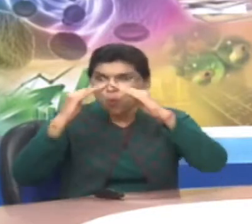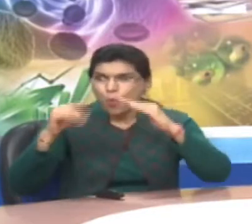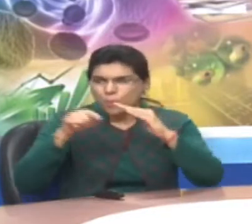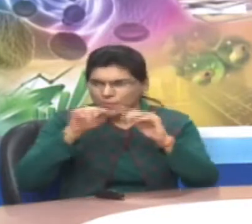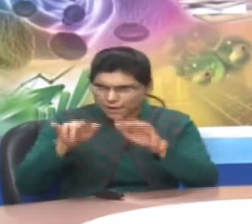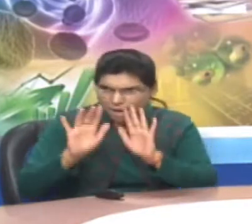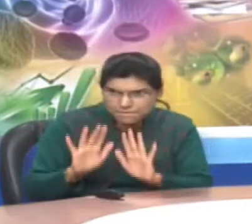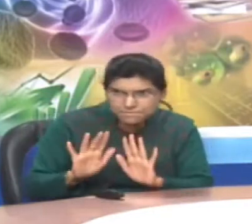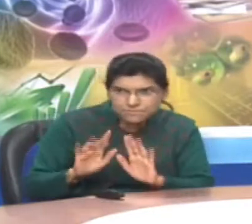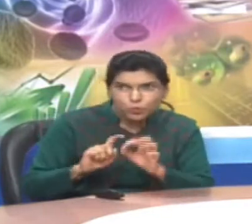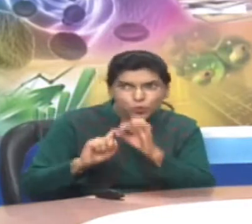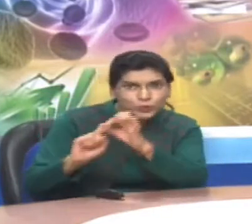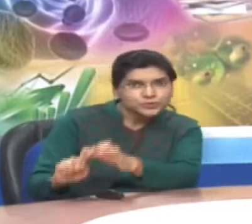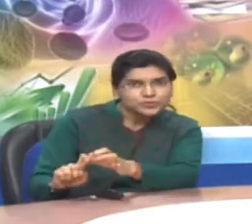here?